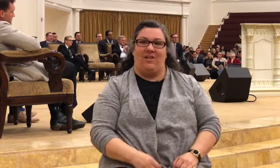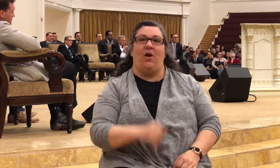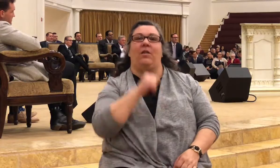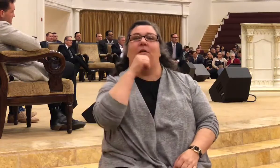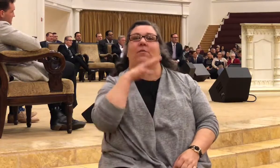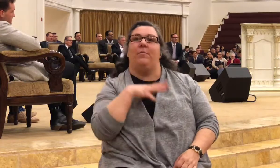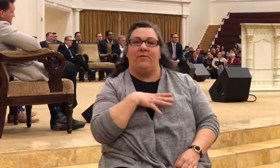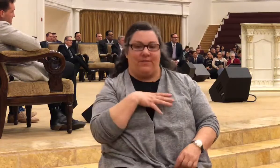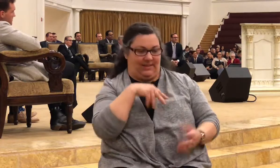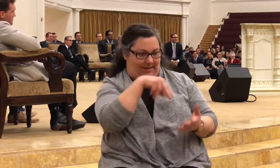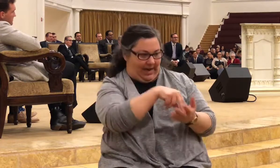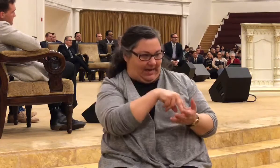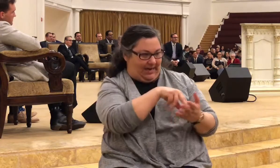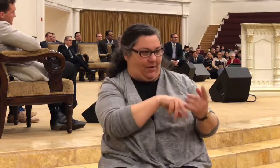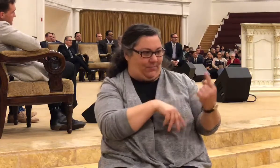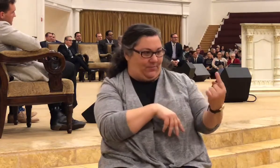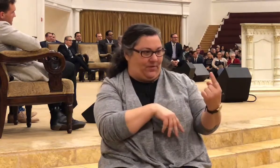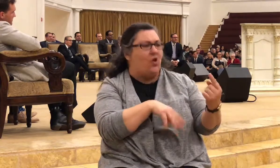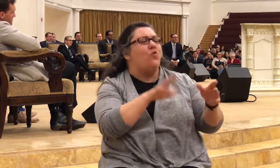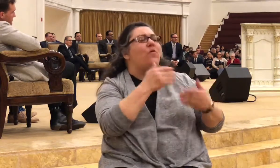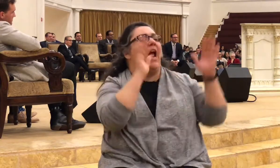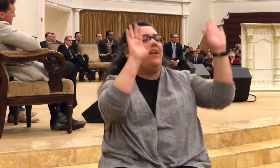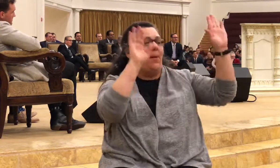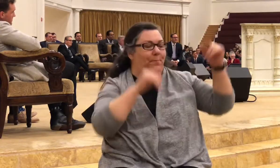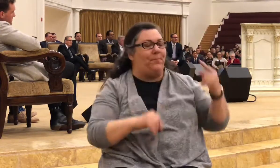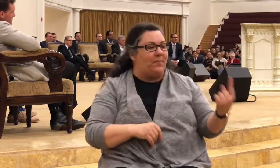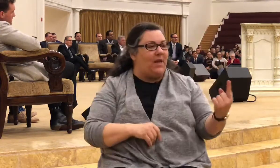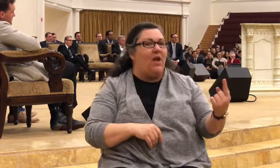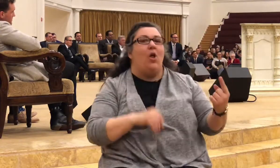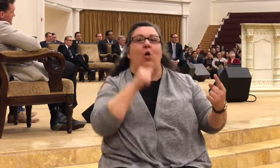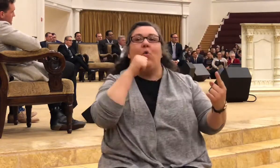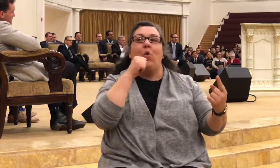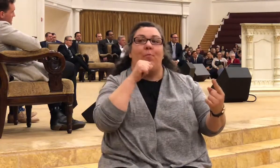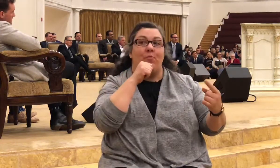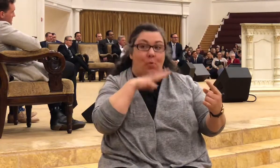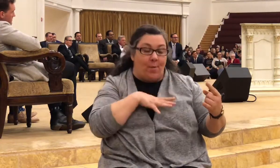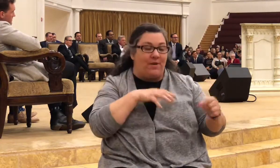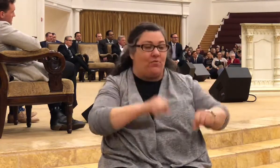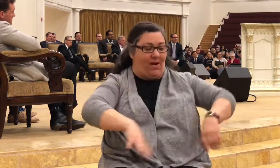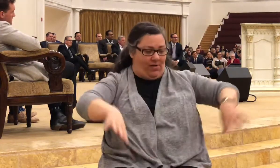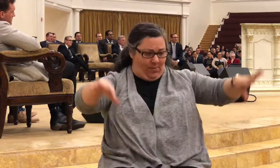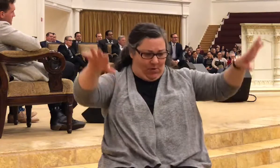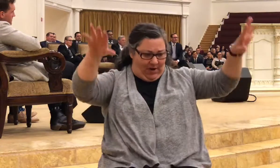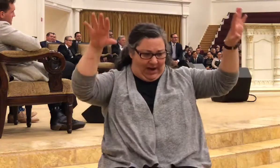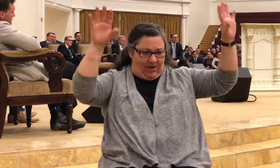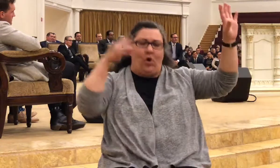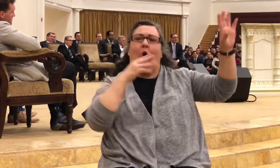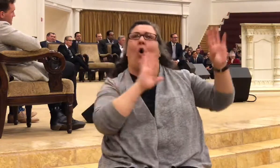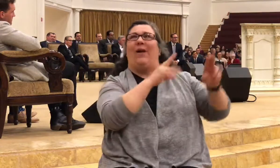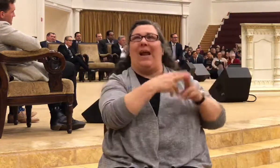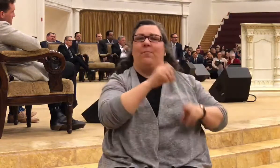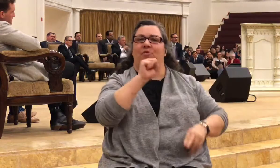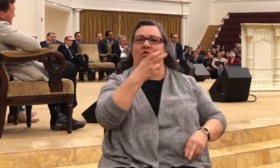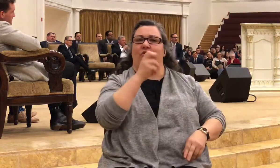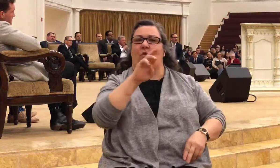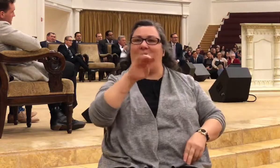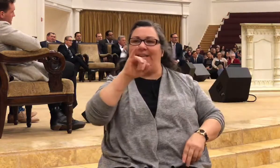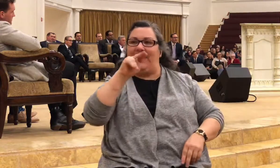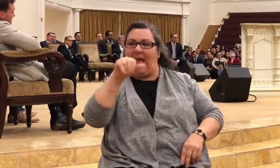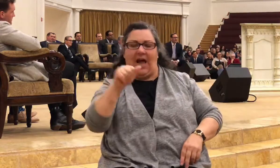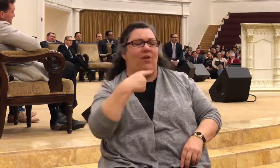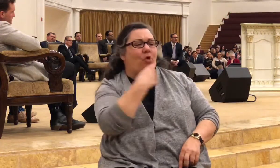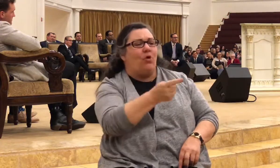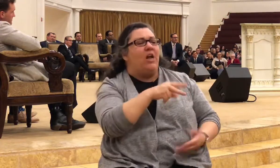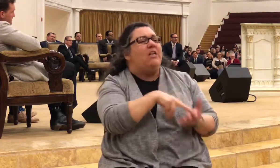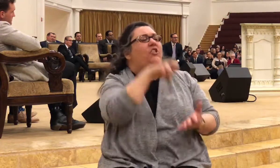She was there just like the brother was, and she was lifting hands for me. And she lifted her hands, and I remember telling her, come on. Her name is Sharina. I said, Sharina, jump. I